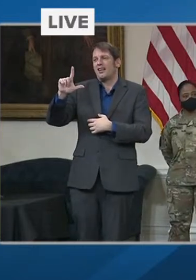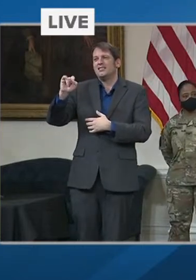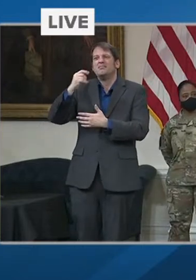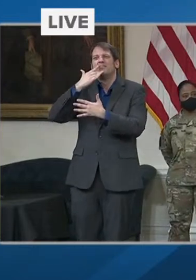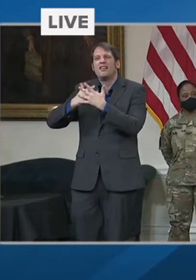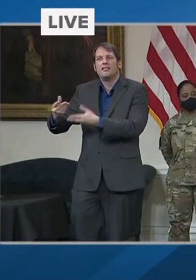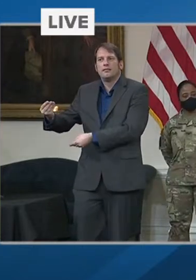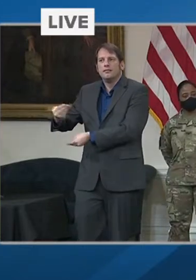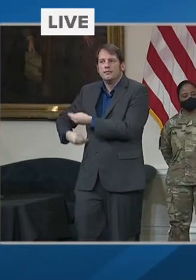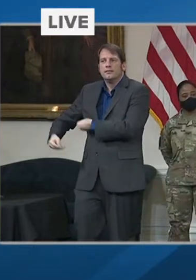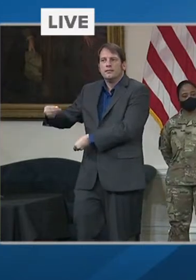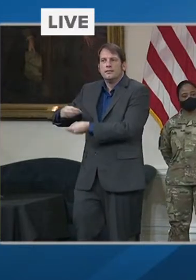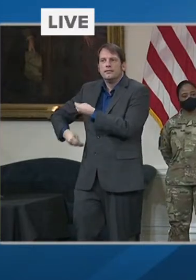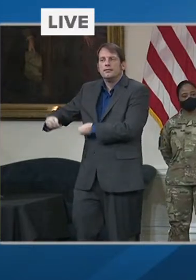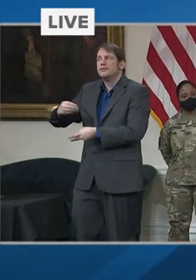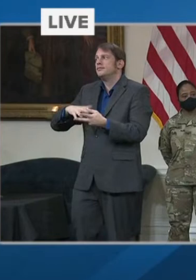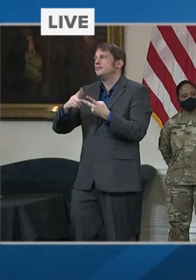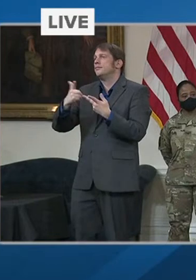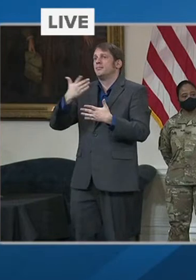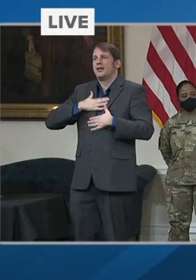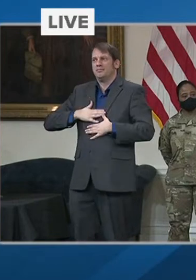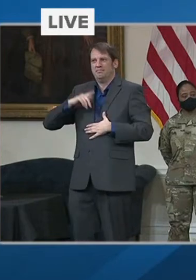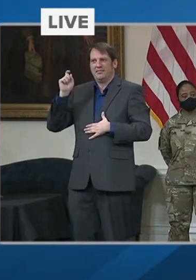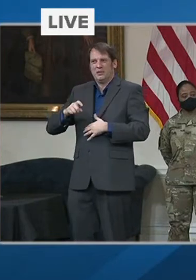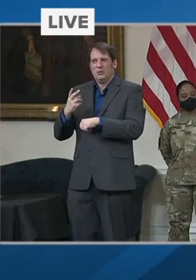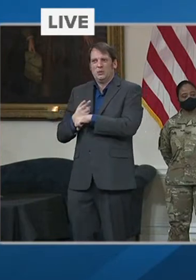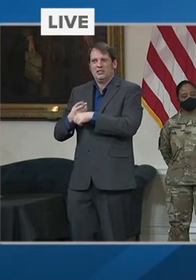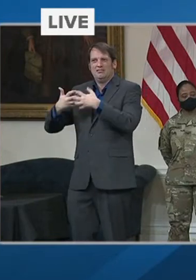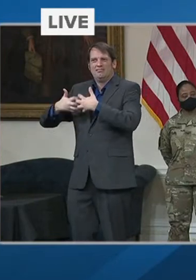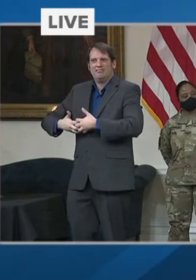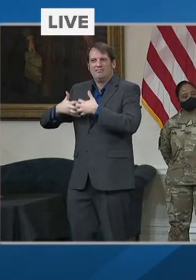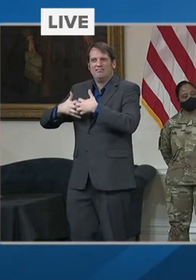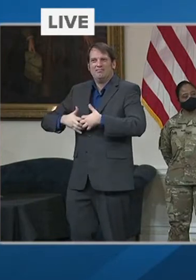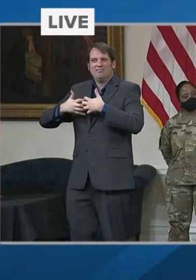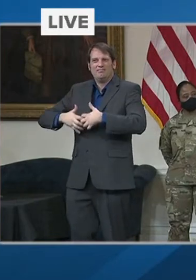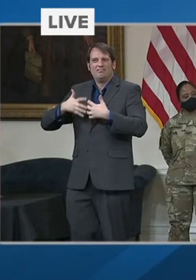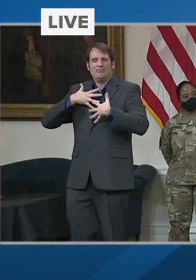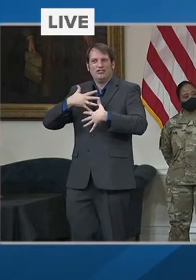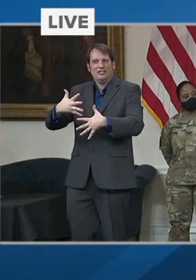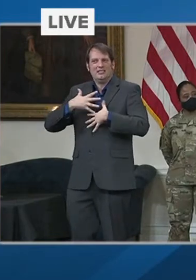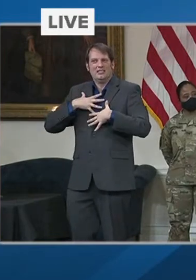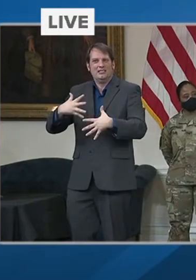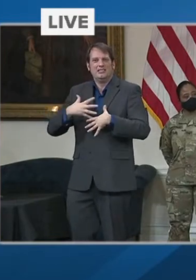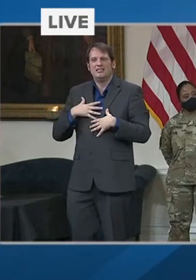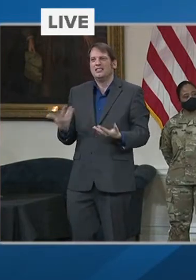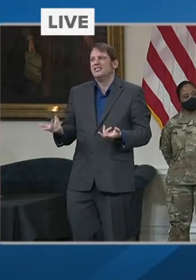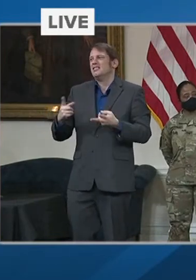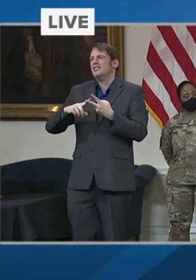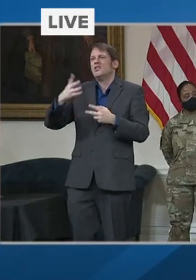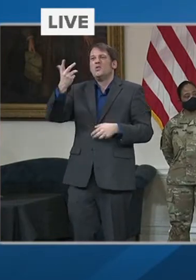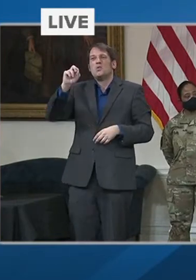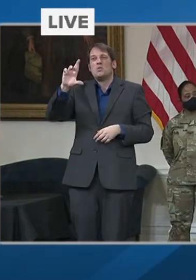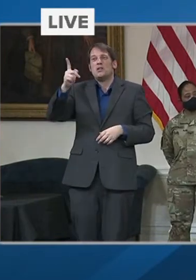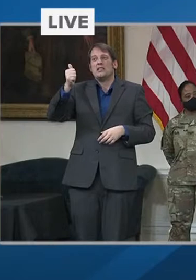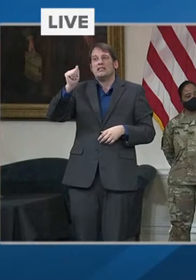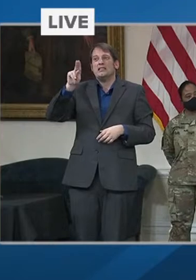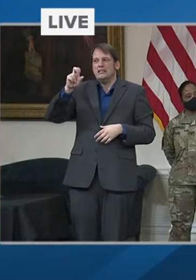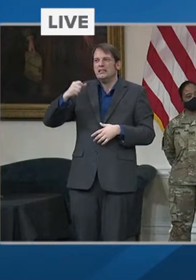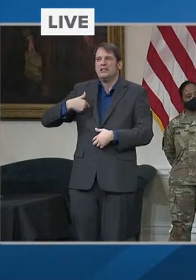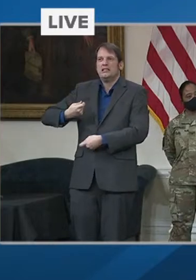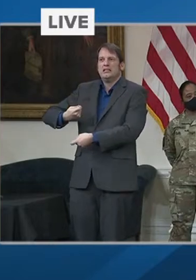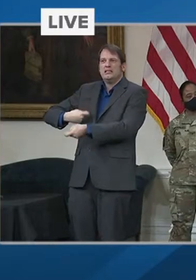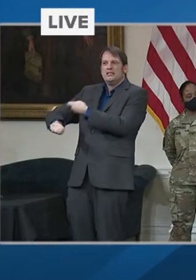disease, solid organ transplant patients that are recipients, sickle cell